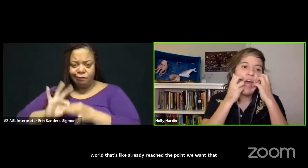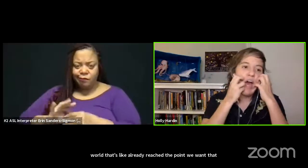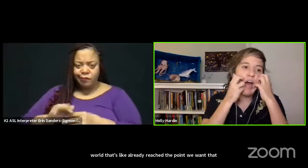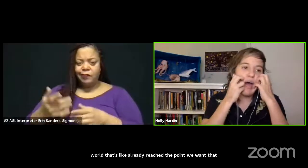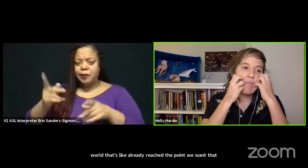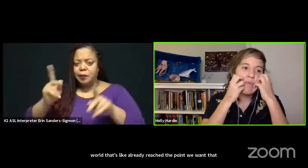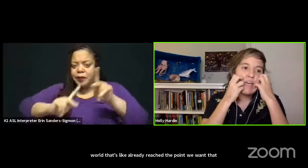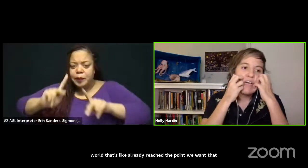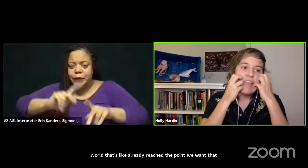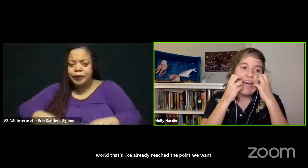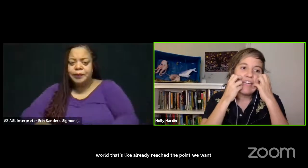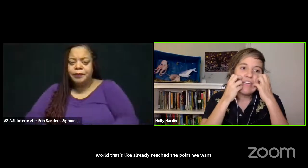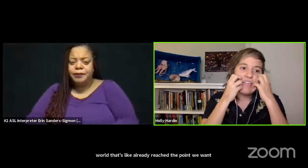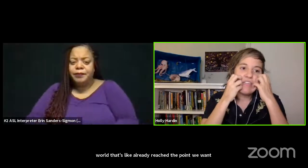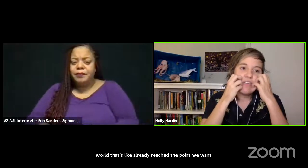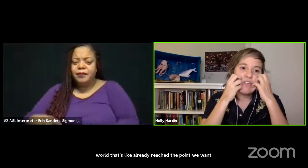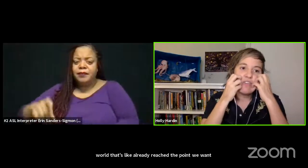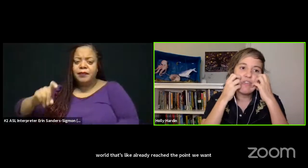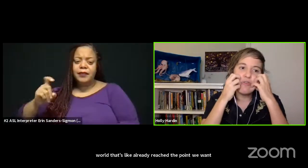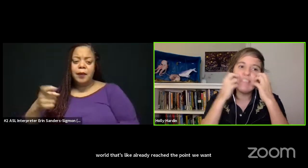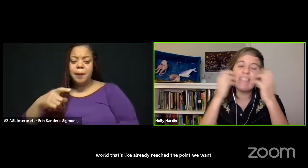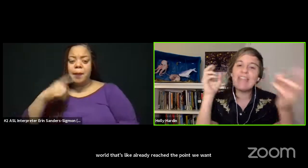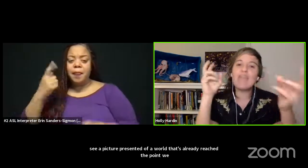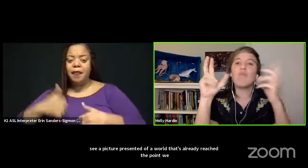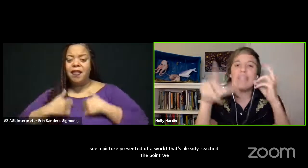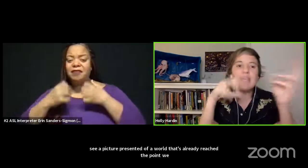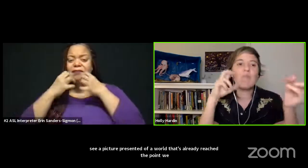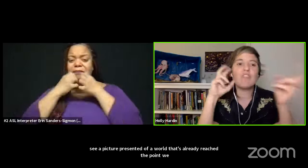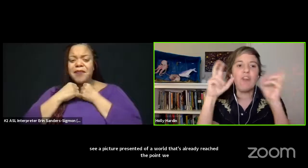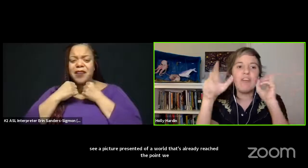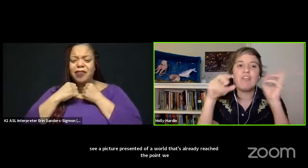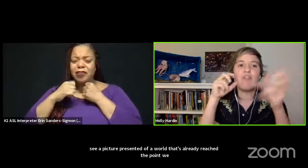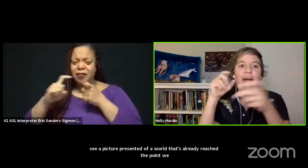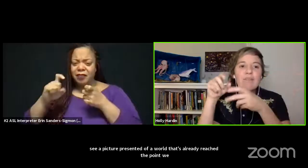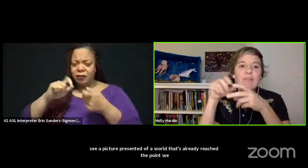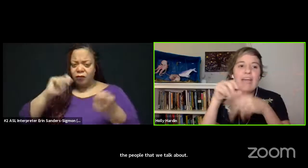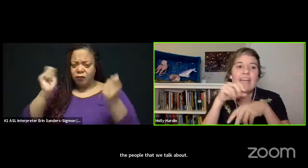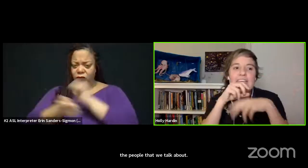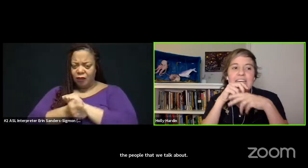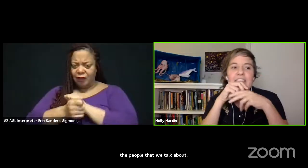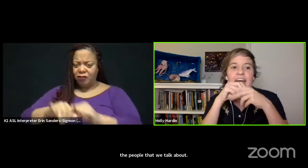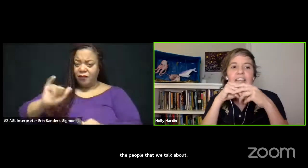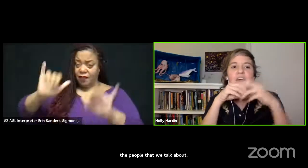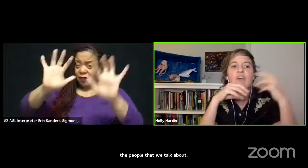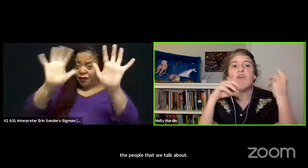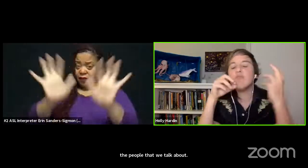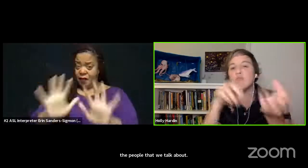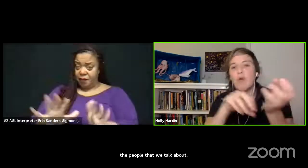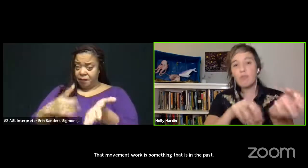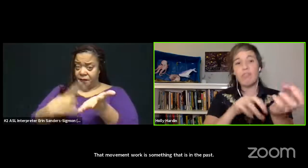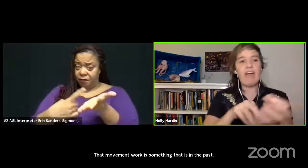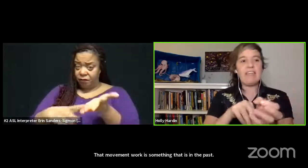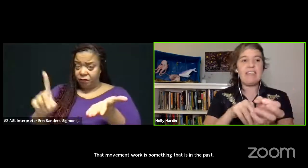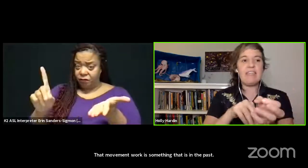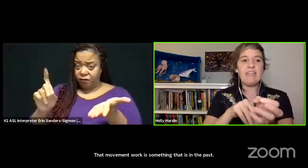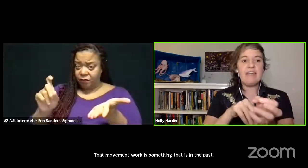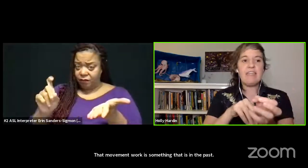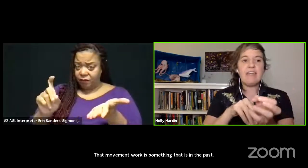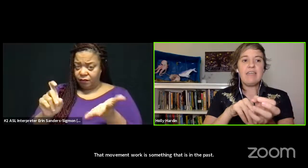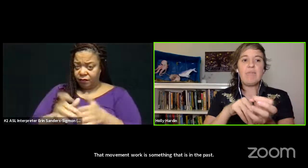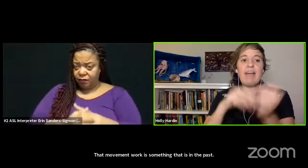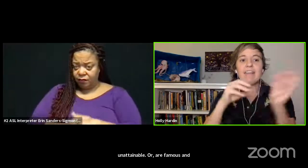debate, that students, I think, really were starting to grasp the idea that those most